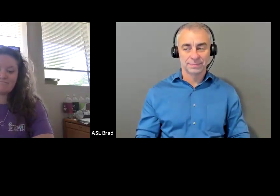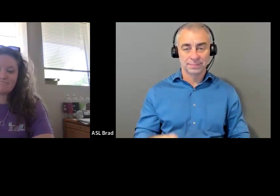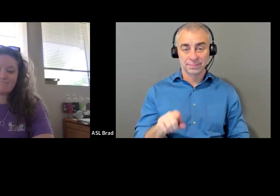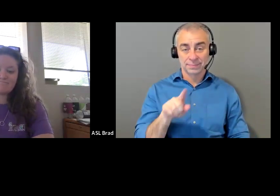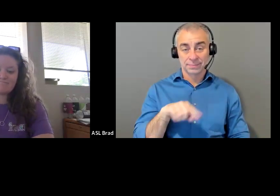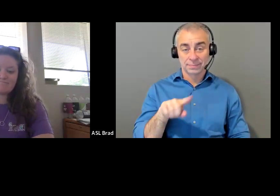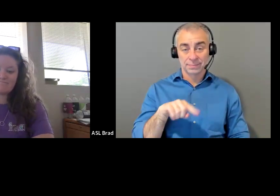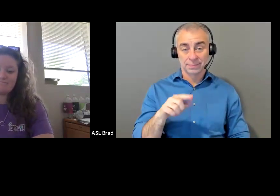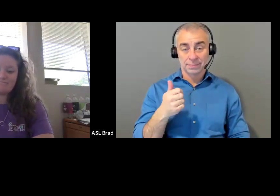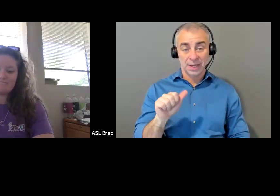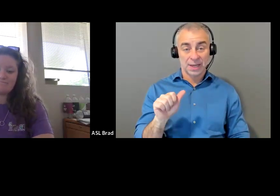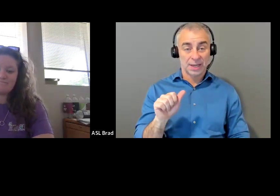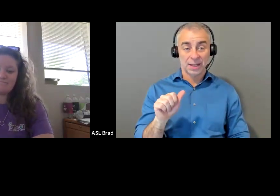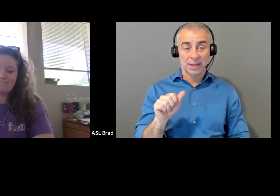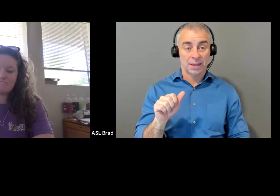done any